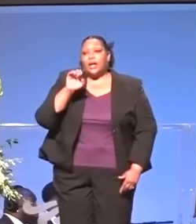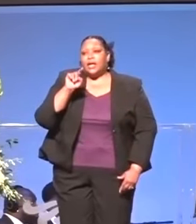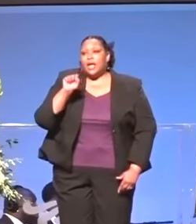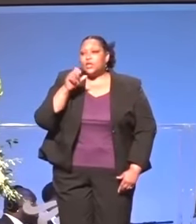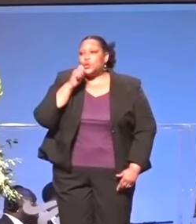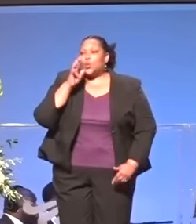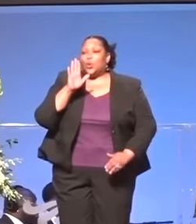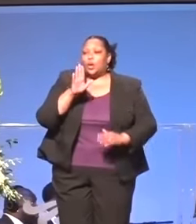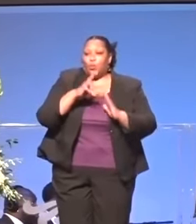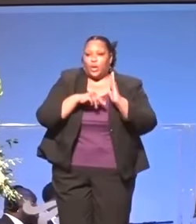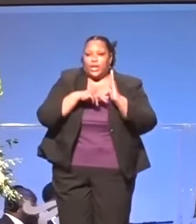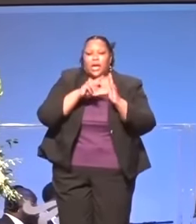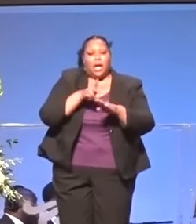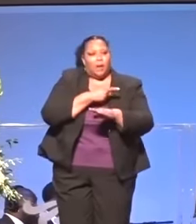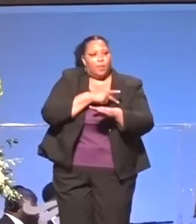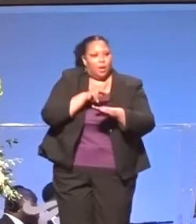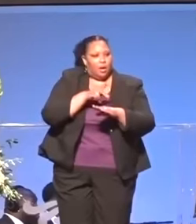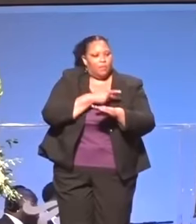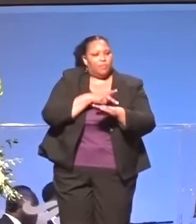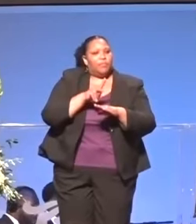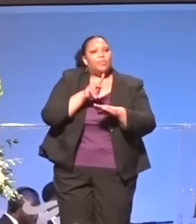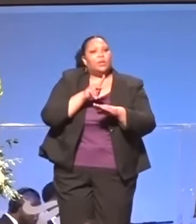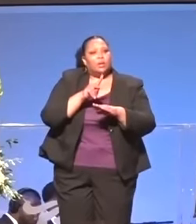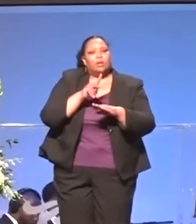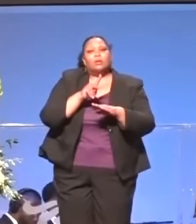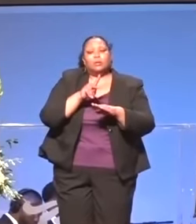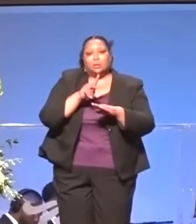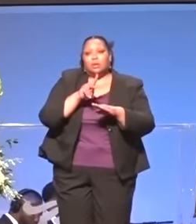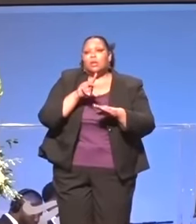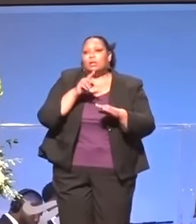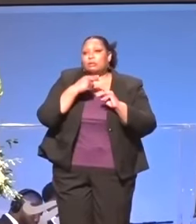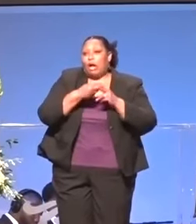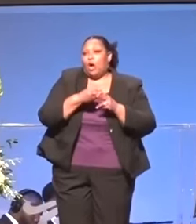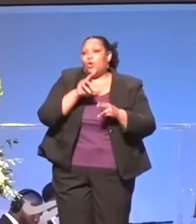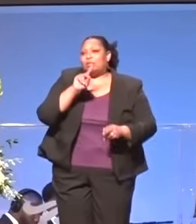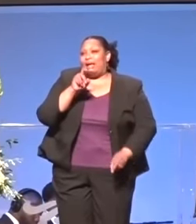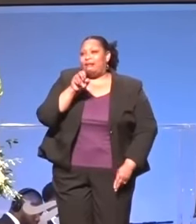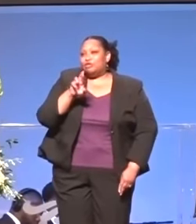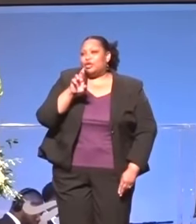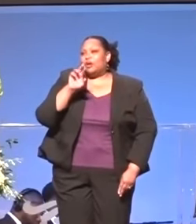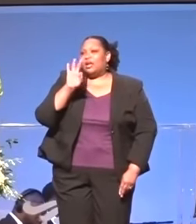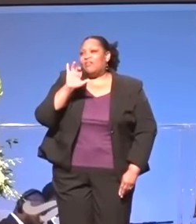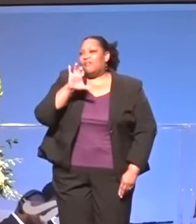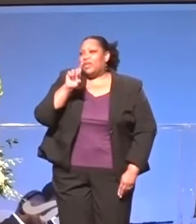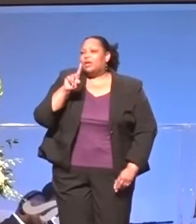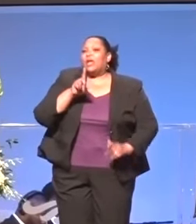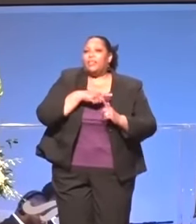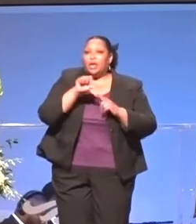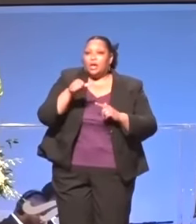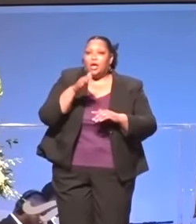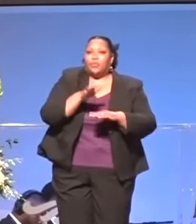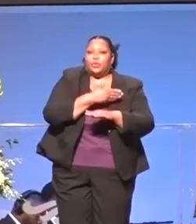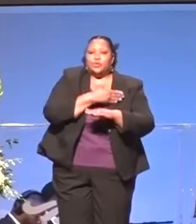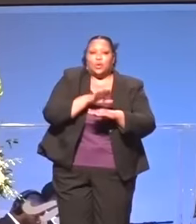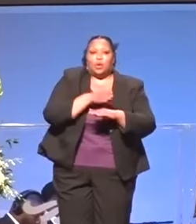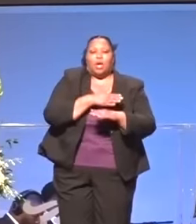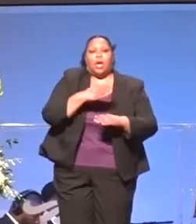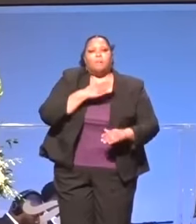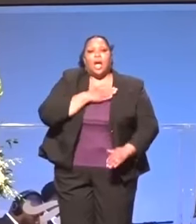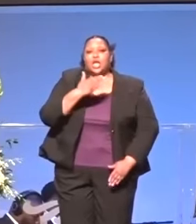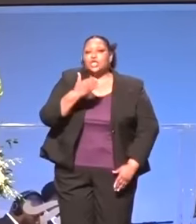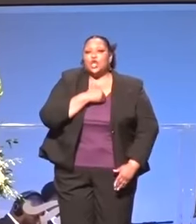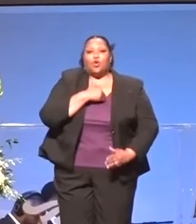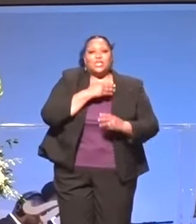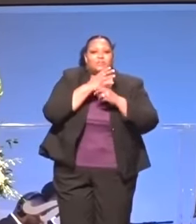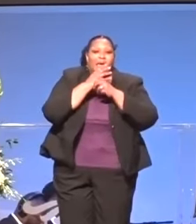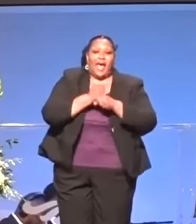was offering a poem, Ernesia Clayton Dangerfield, and then another musical selection. My soul has